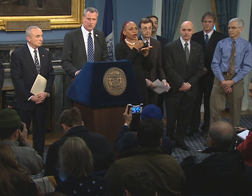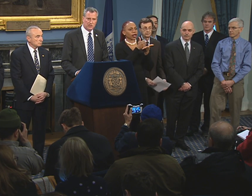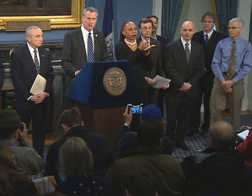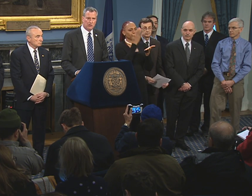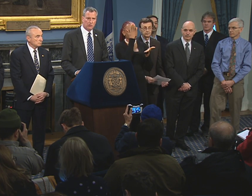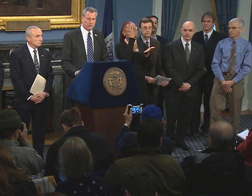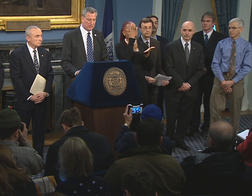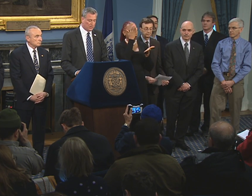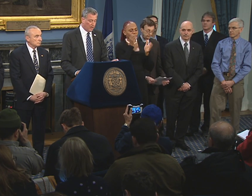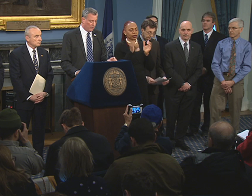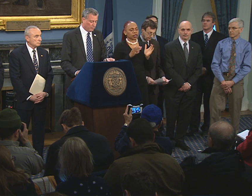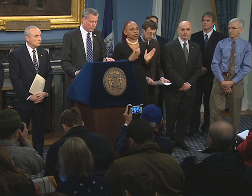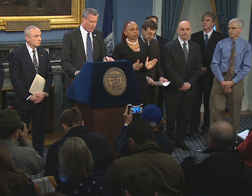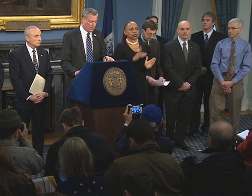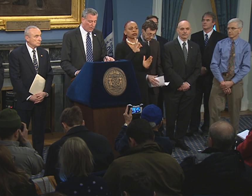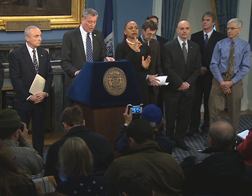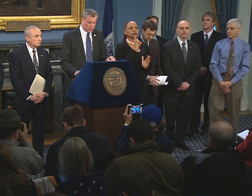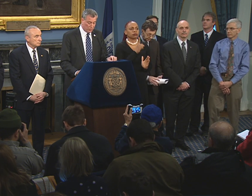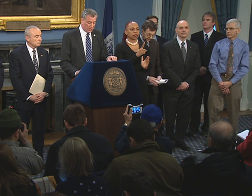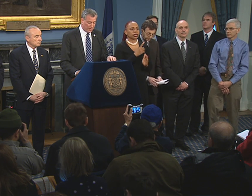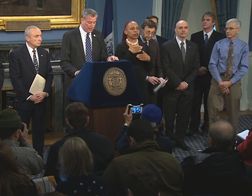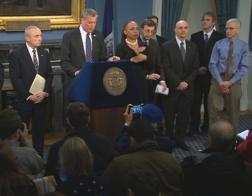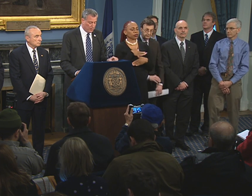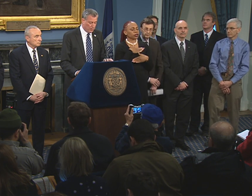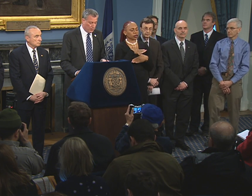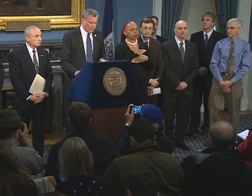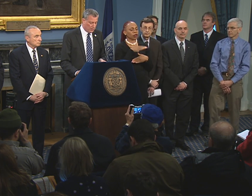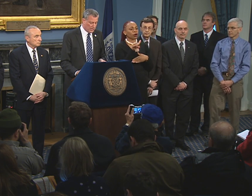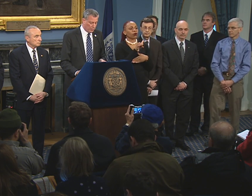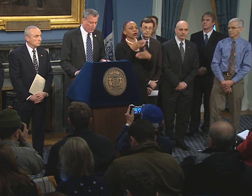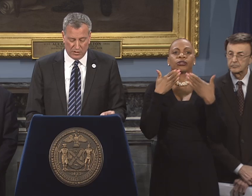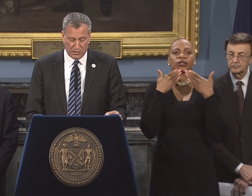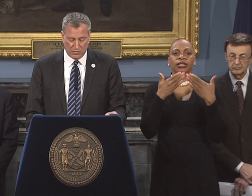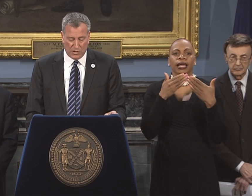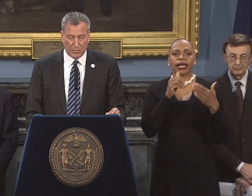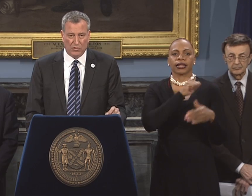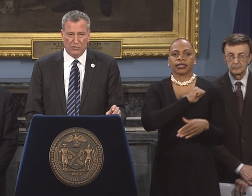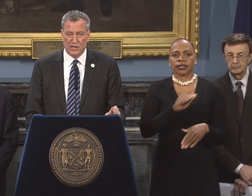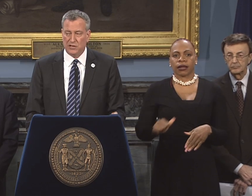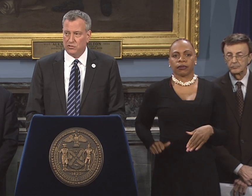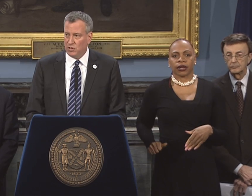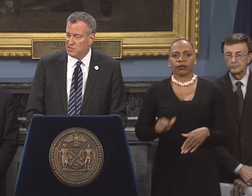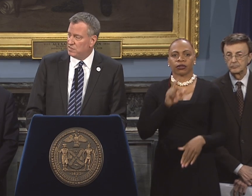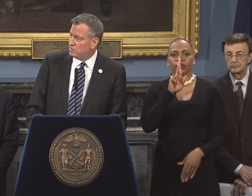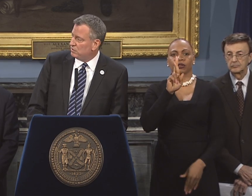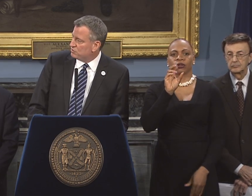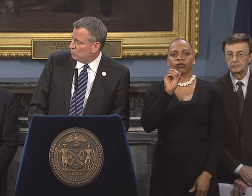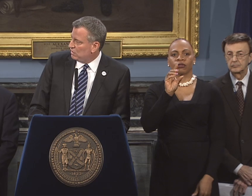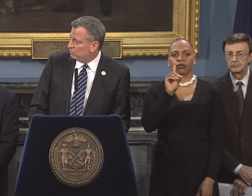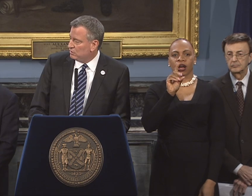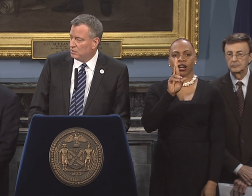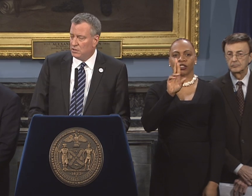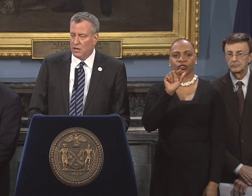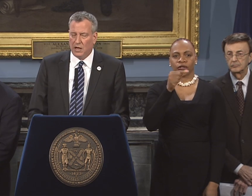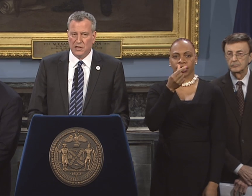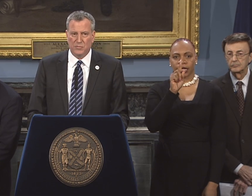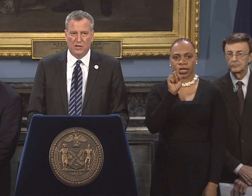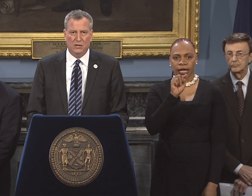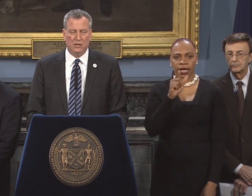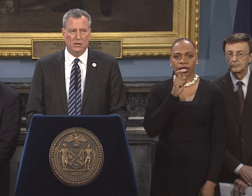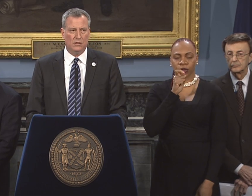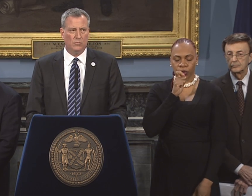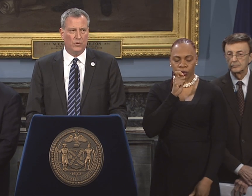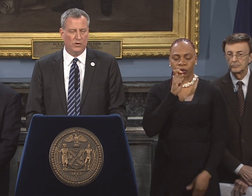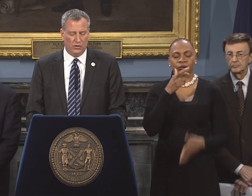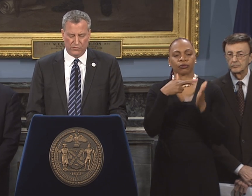deeply appreciate all she has done. I also want to thank Assemblyman Robert Rodriguez, who represents the area as well, and has